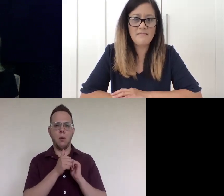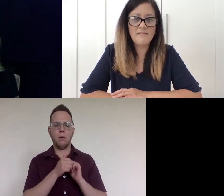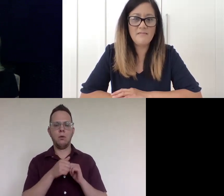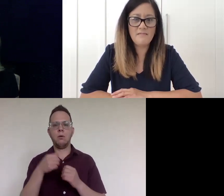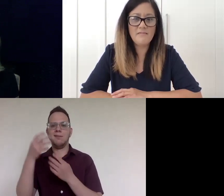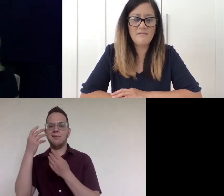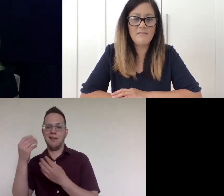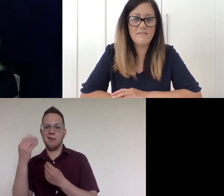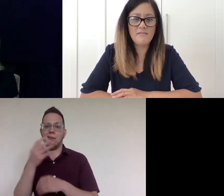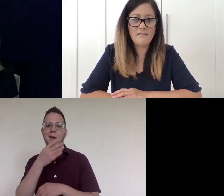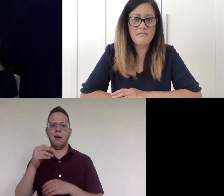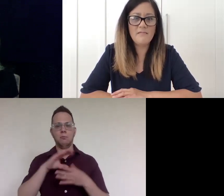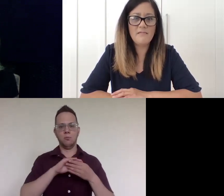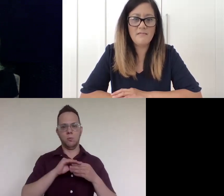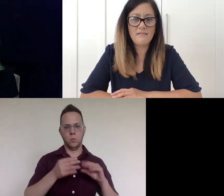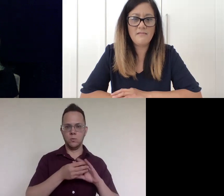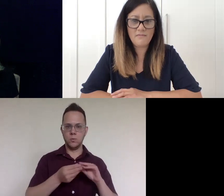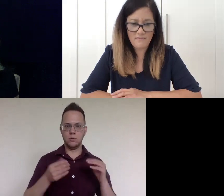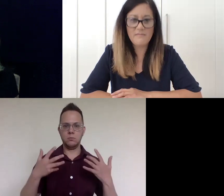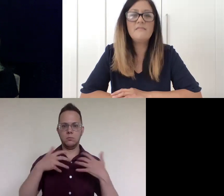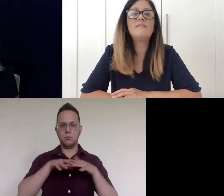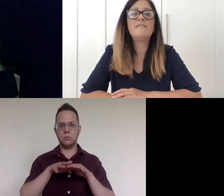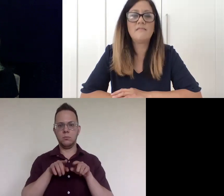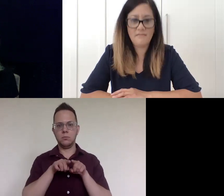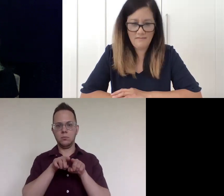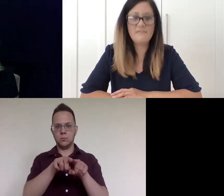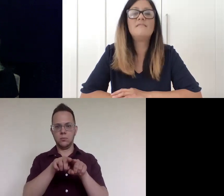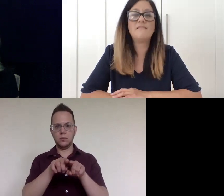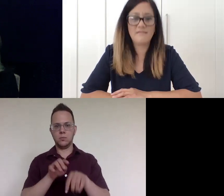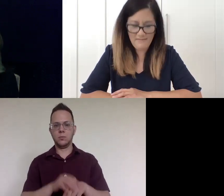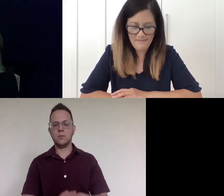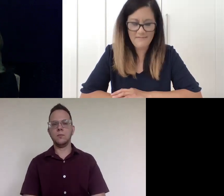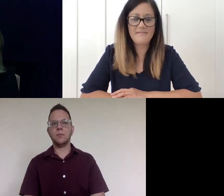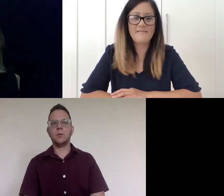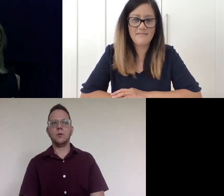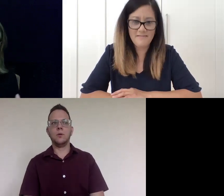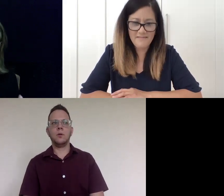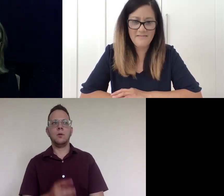story, because that data informs policy.